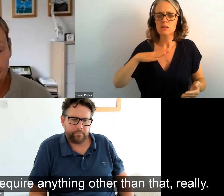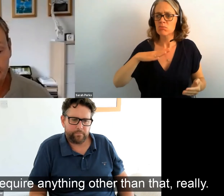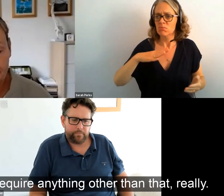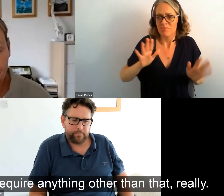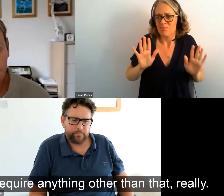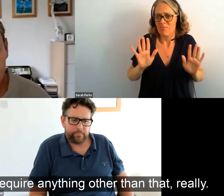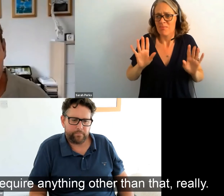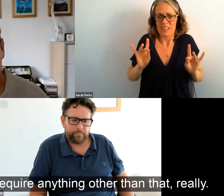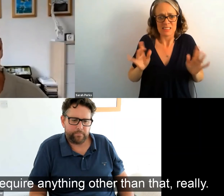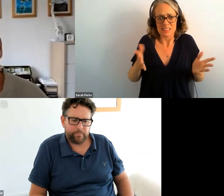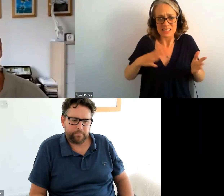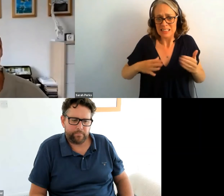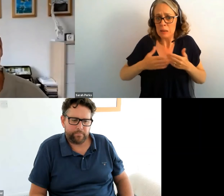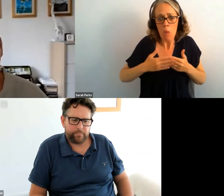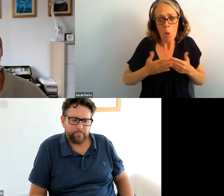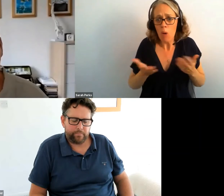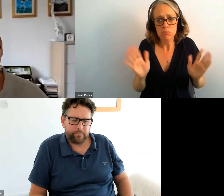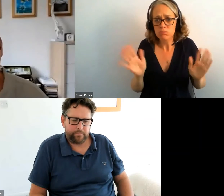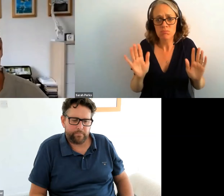that, really.